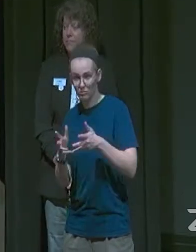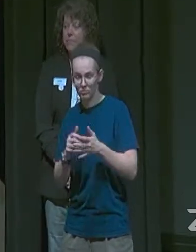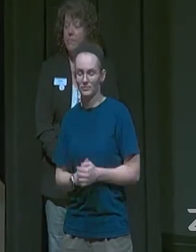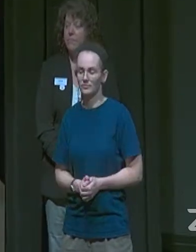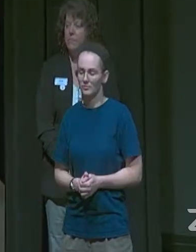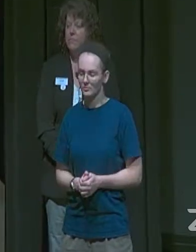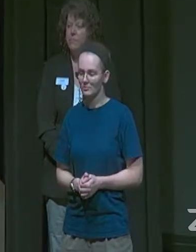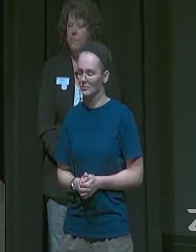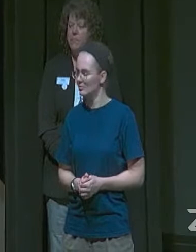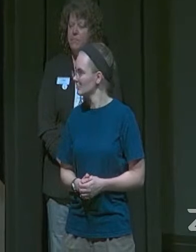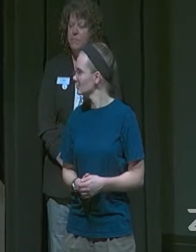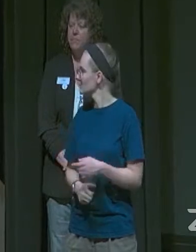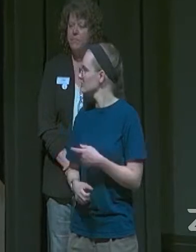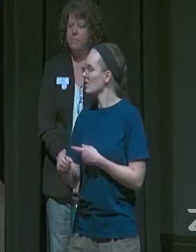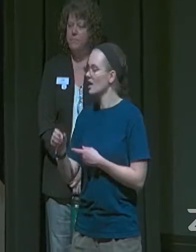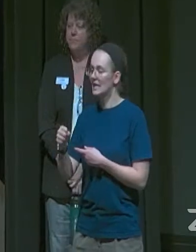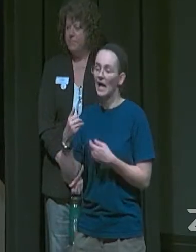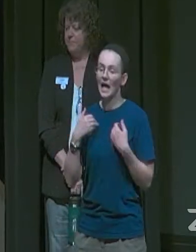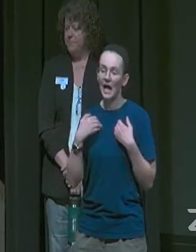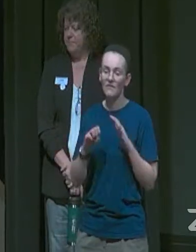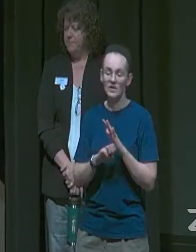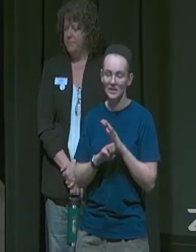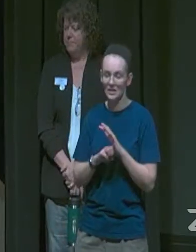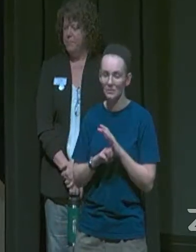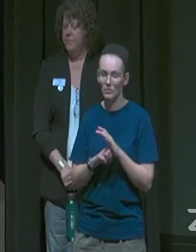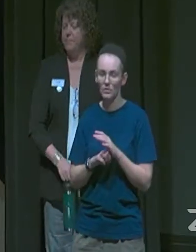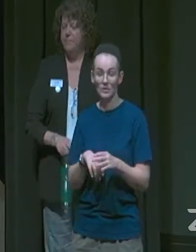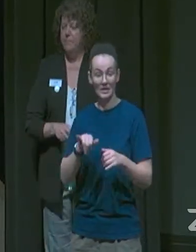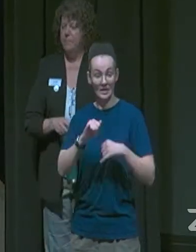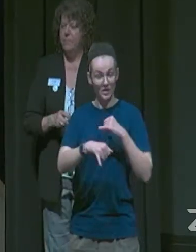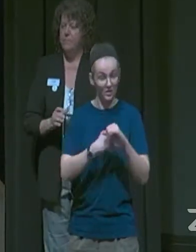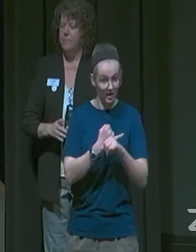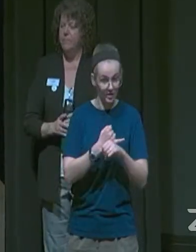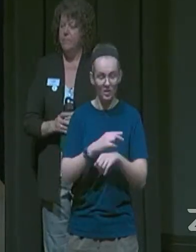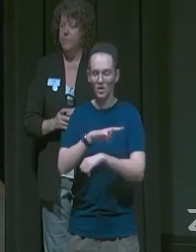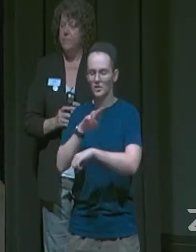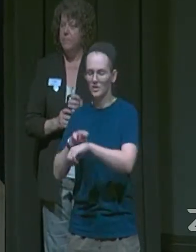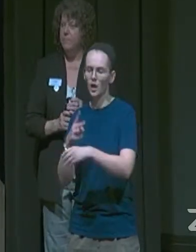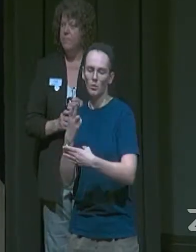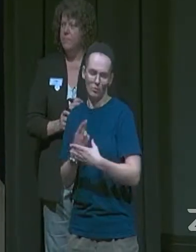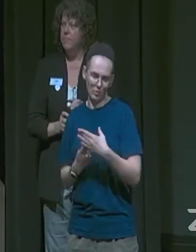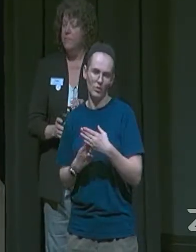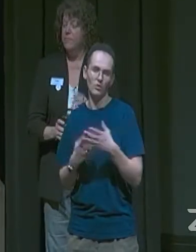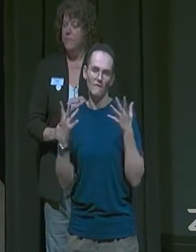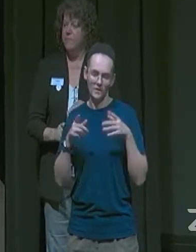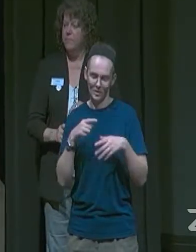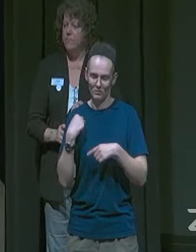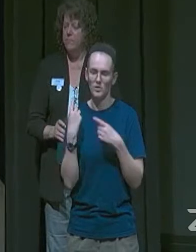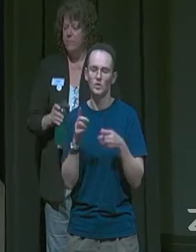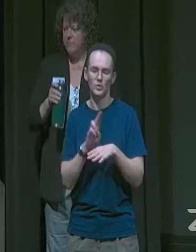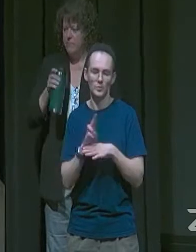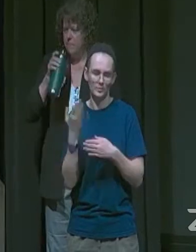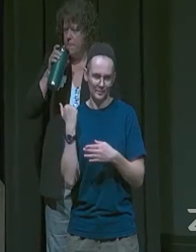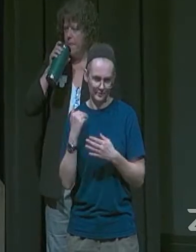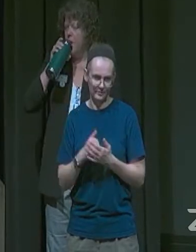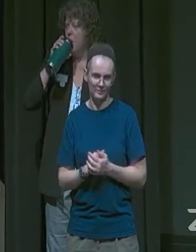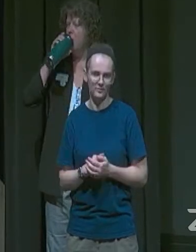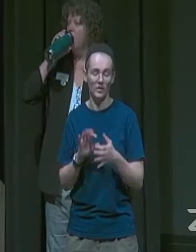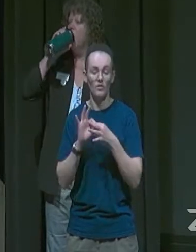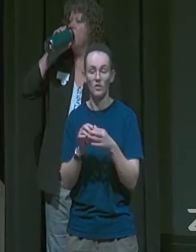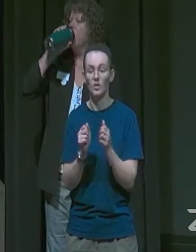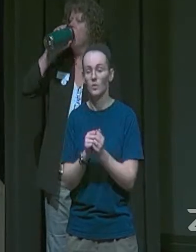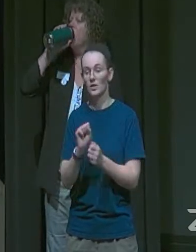Yeah, so there are examples both internationally and nationally where this has been used. And in terms